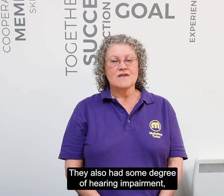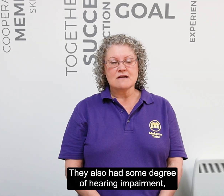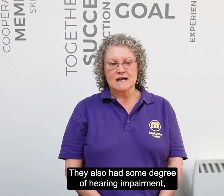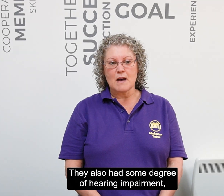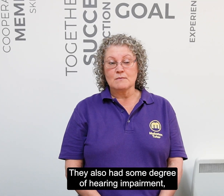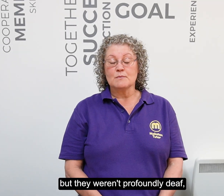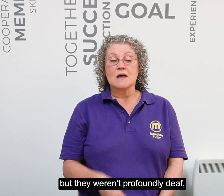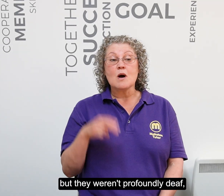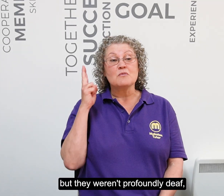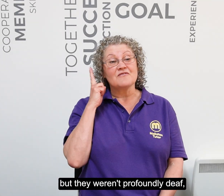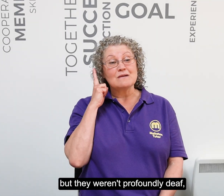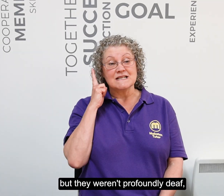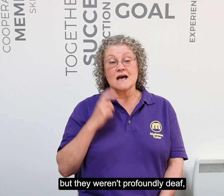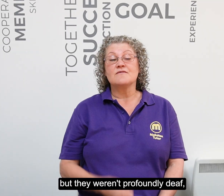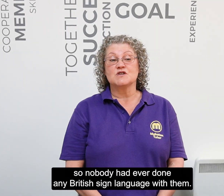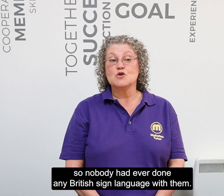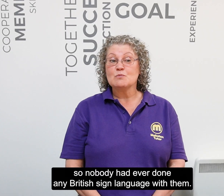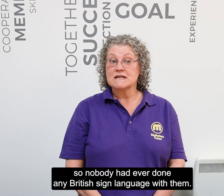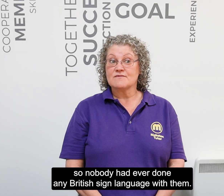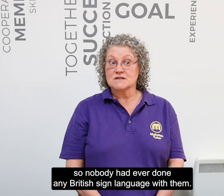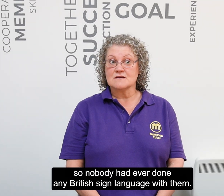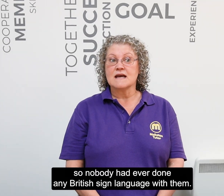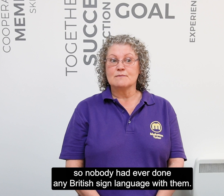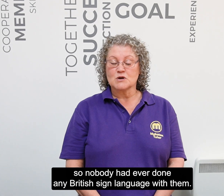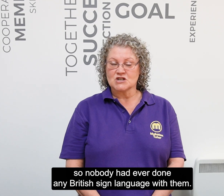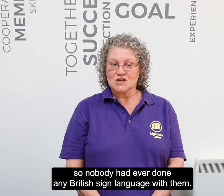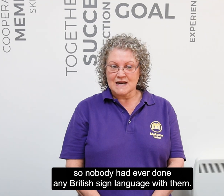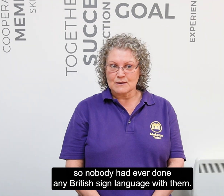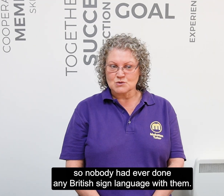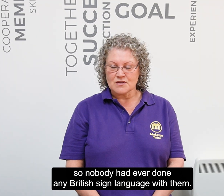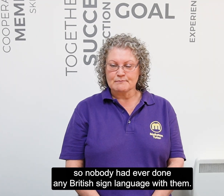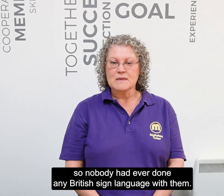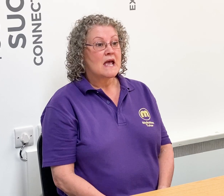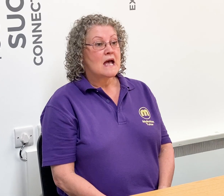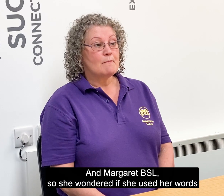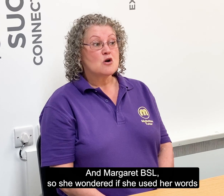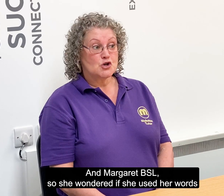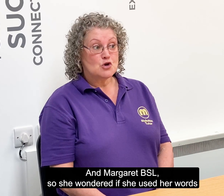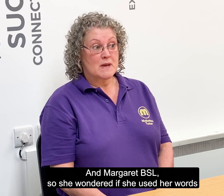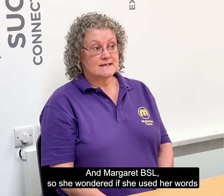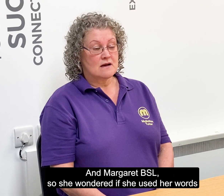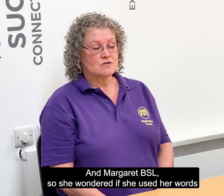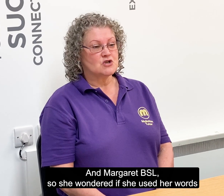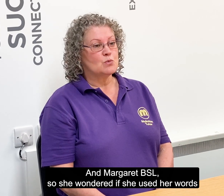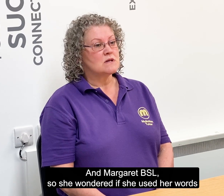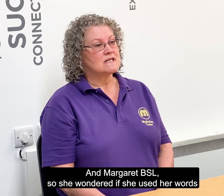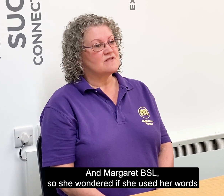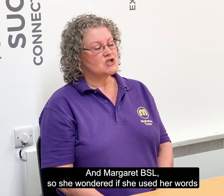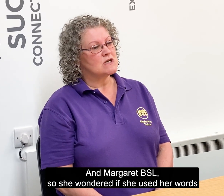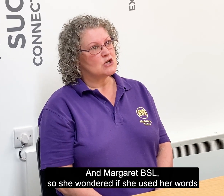hearing impairment, but they weren't profoundly deaf, so nobody had ever done any British Sign Language with them. And Margaret knew BSL, so she wondered if she used